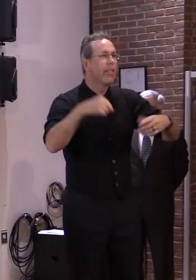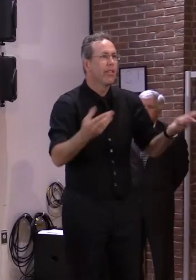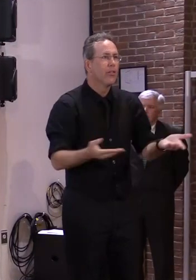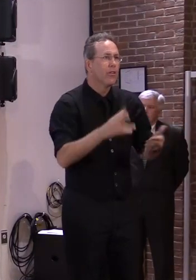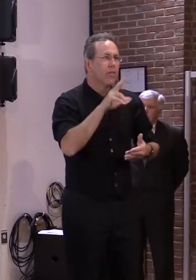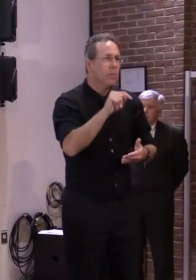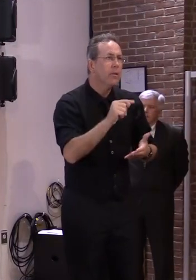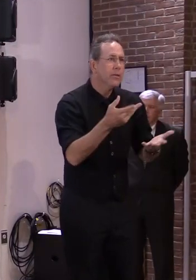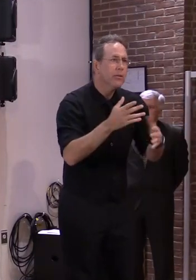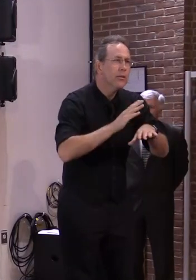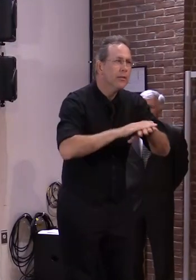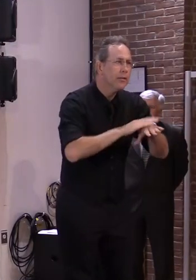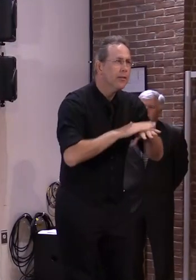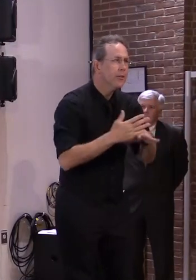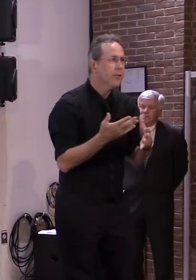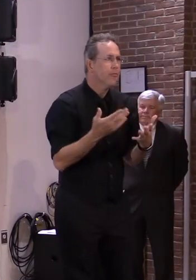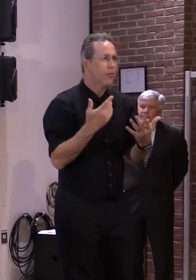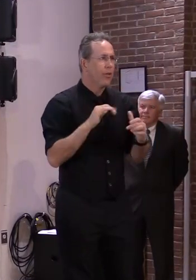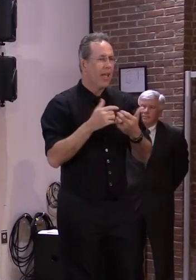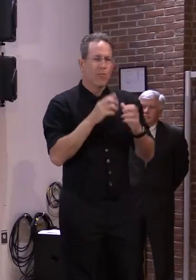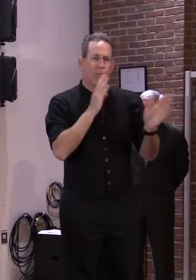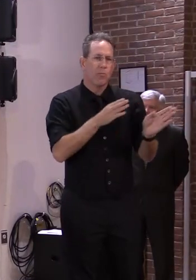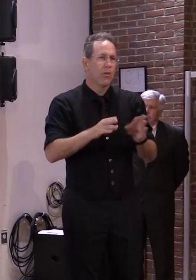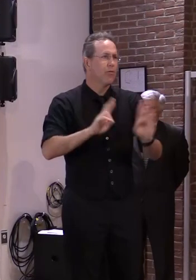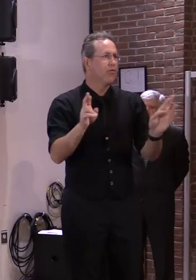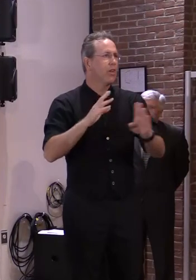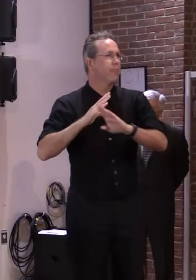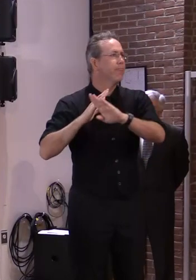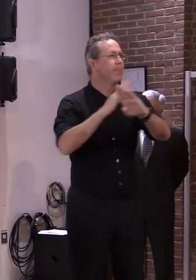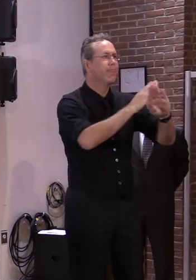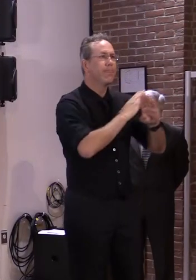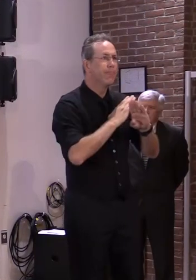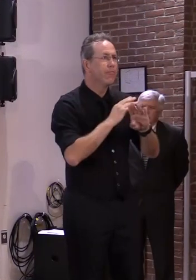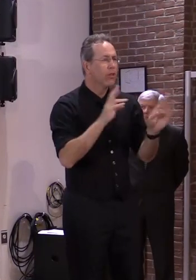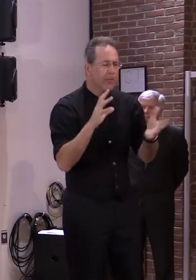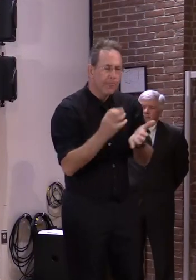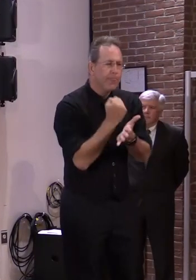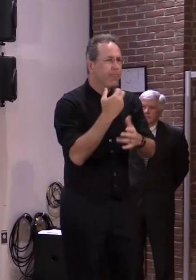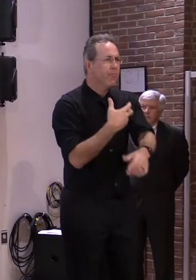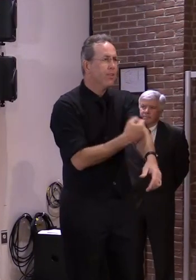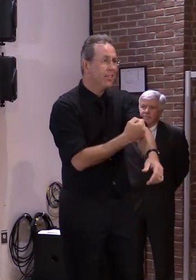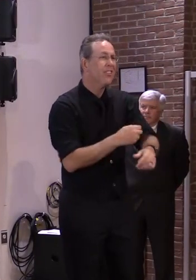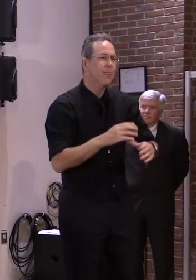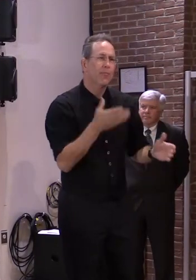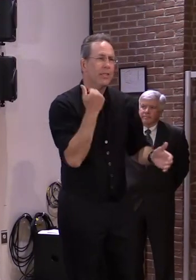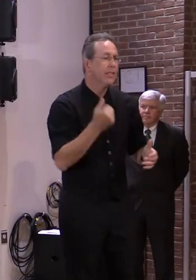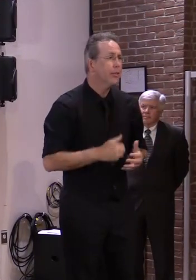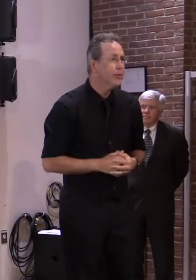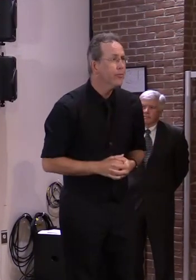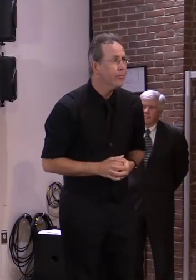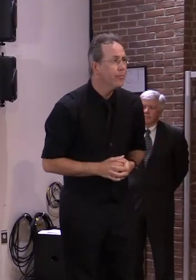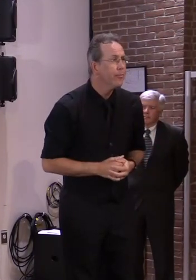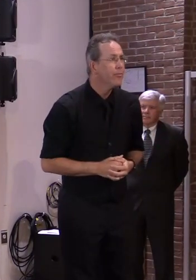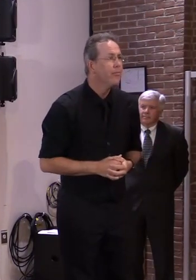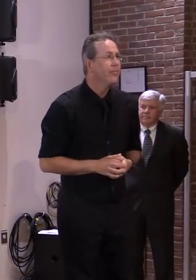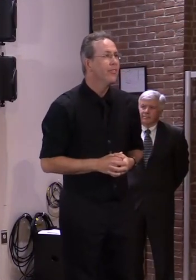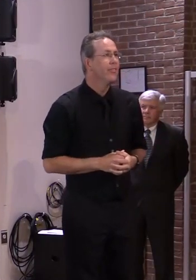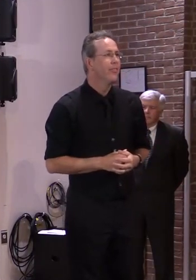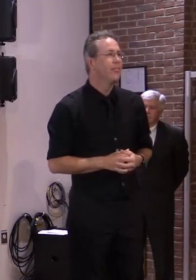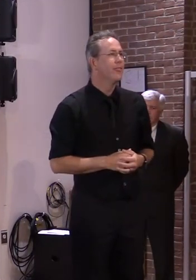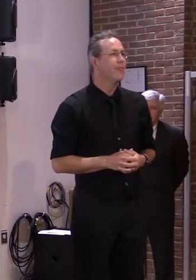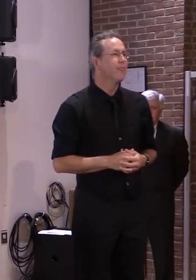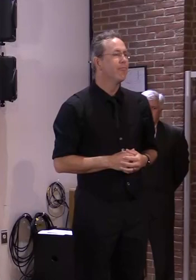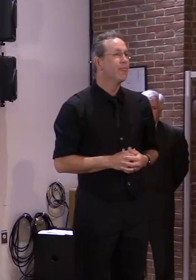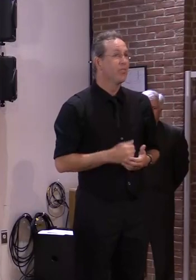to be prepared for that. So this is the time to really get yourself vaccinated and go through that process.